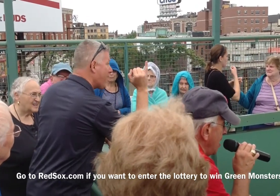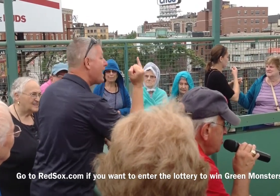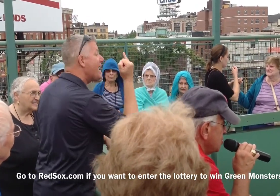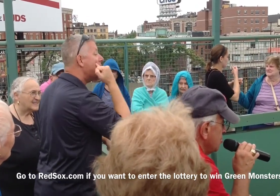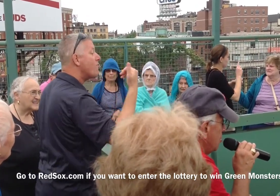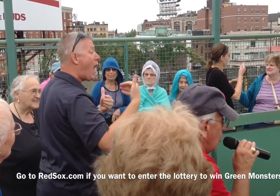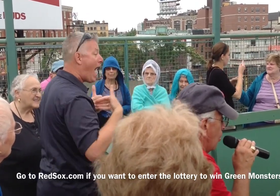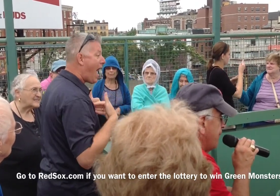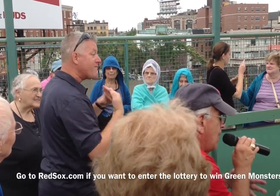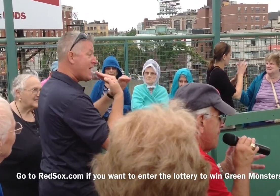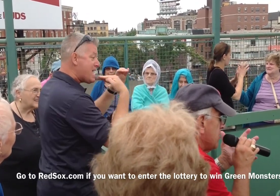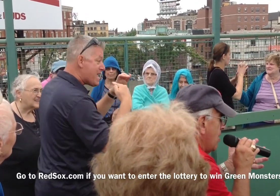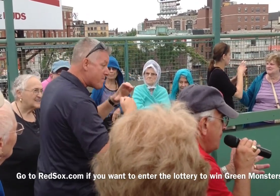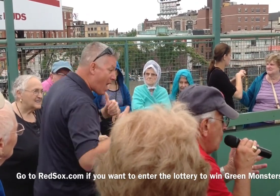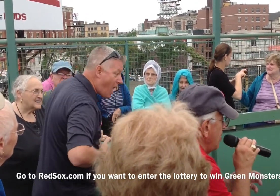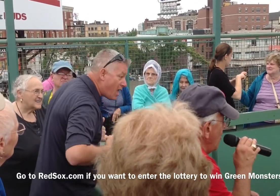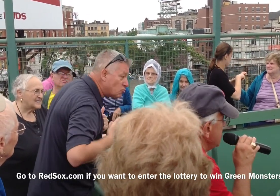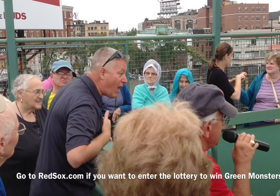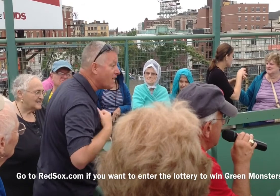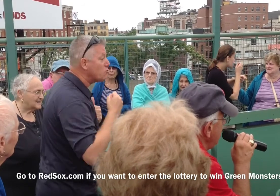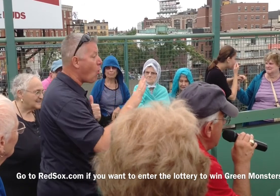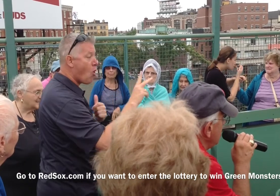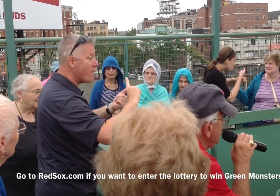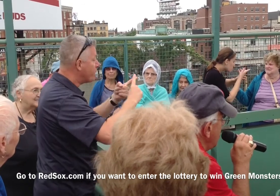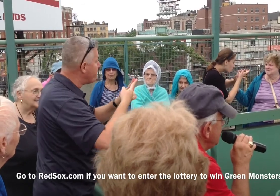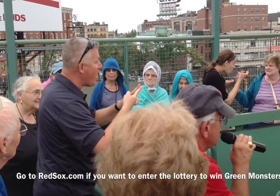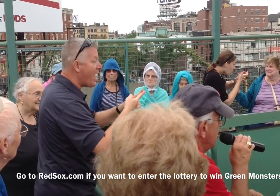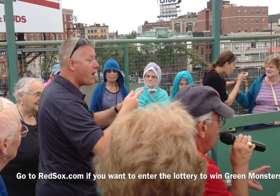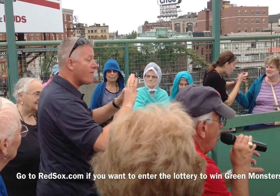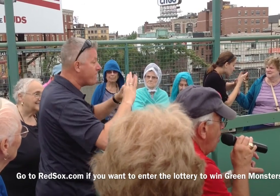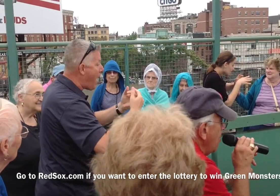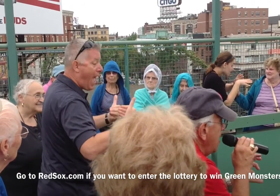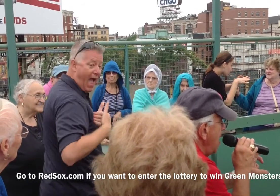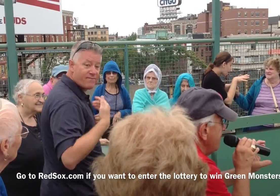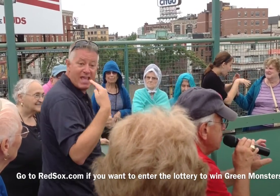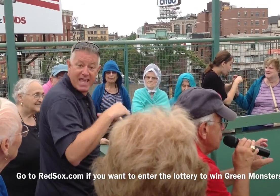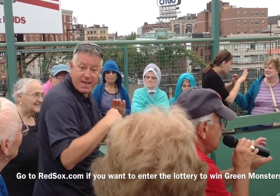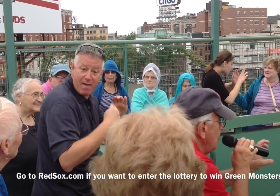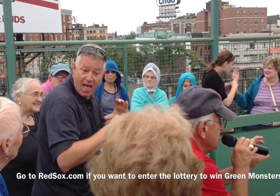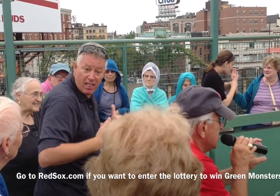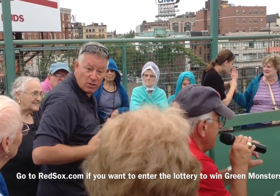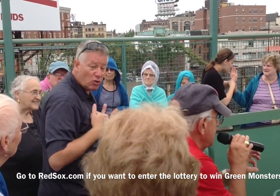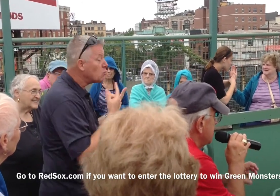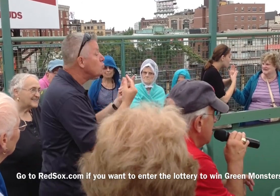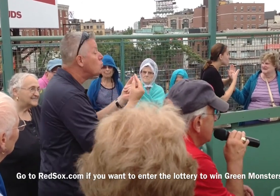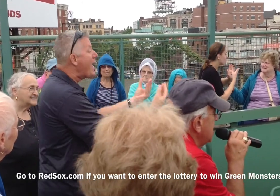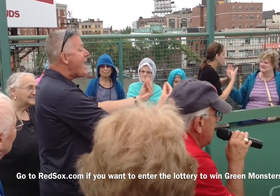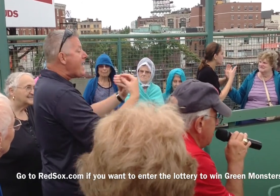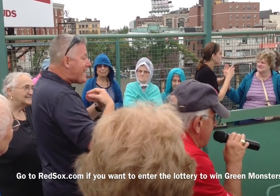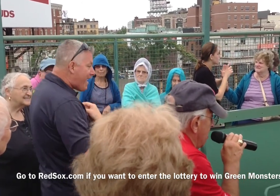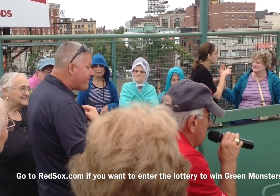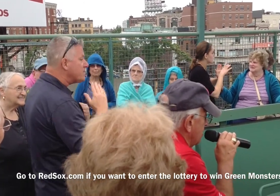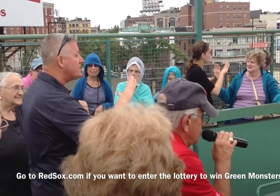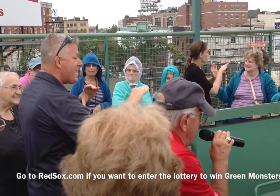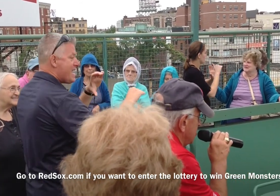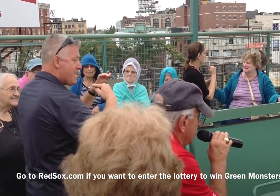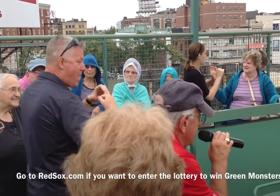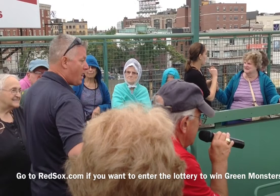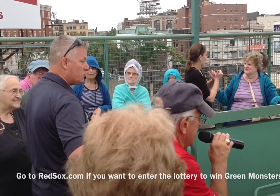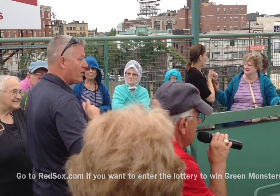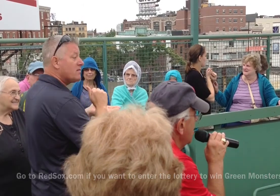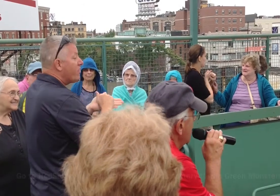email address, or if you have a loved one who has an email address, all they have to do is give us the email